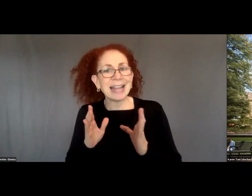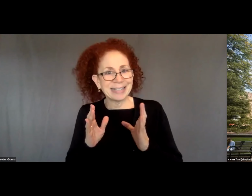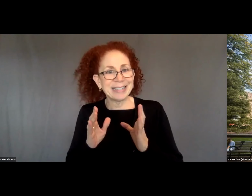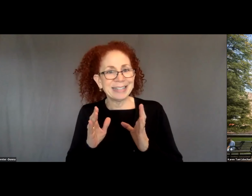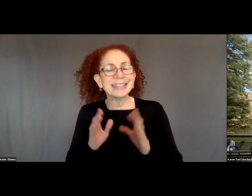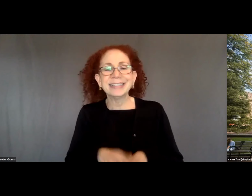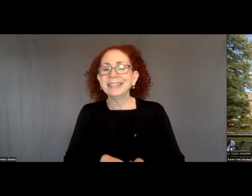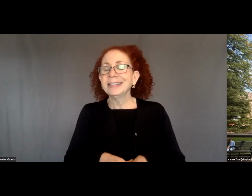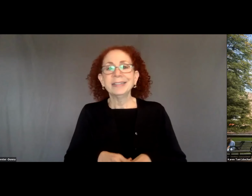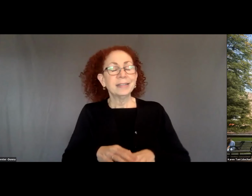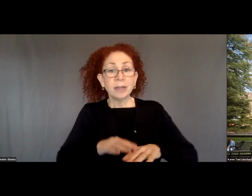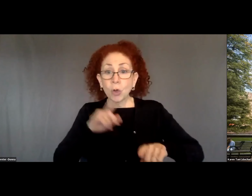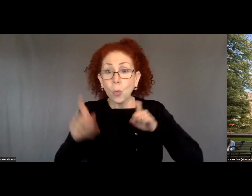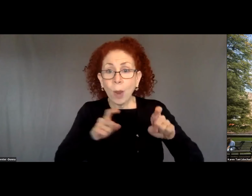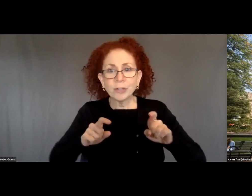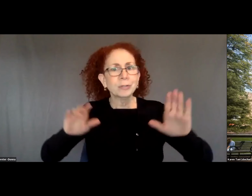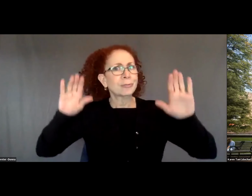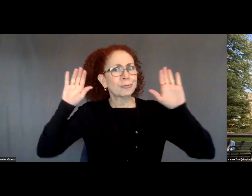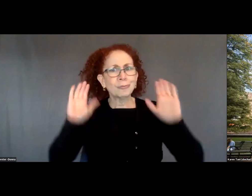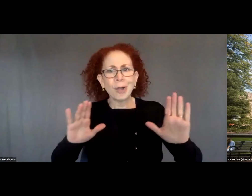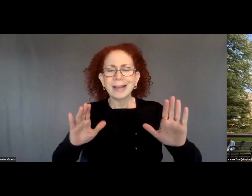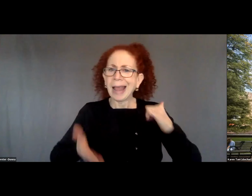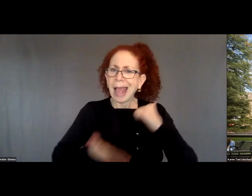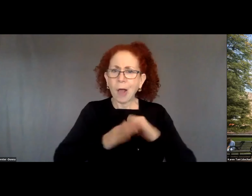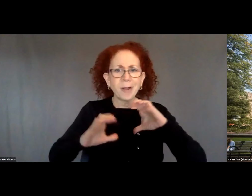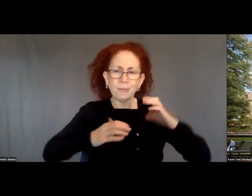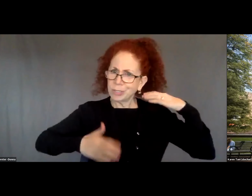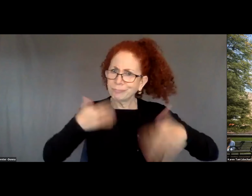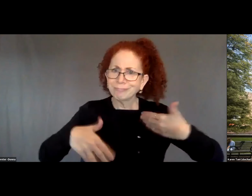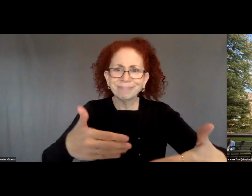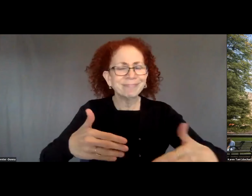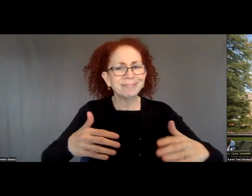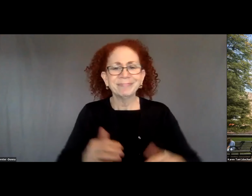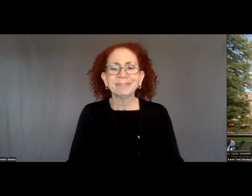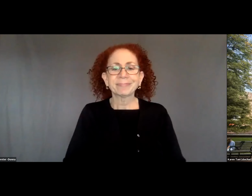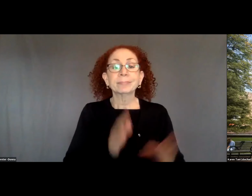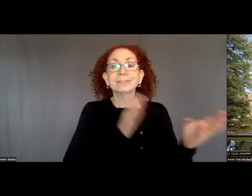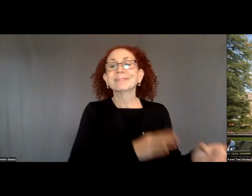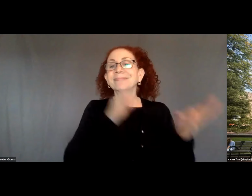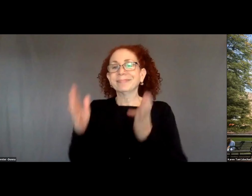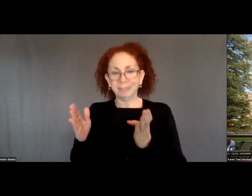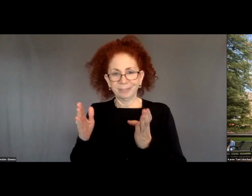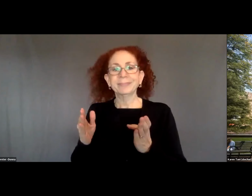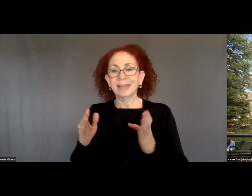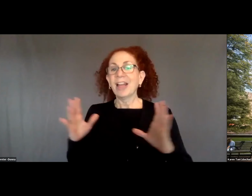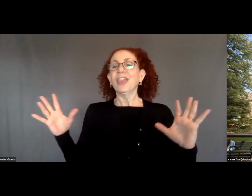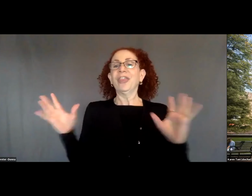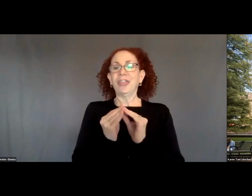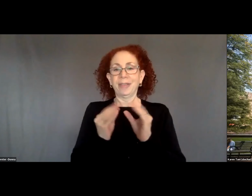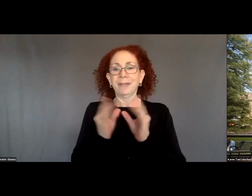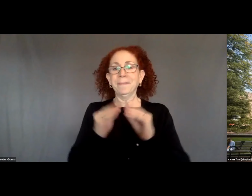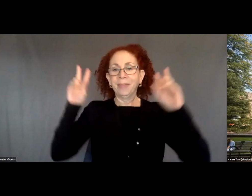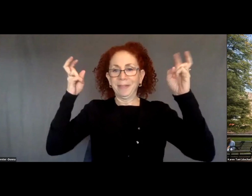asked great questions and helped move the conversation forward. Turning now to the theme of the symposium,